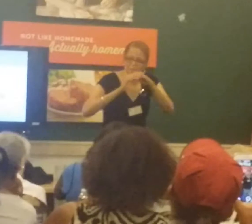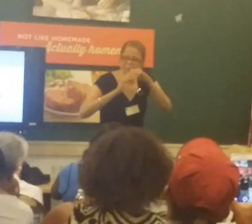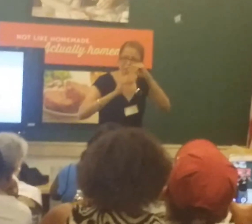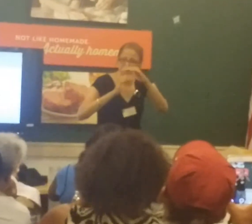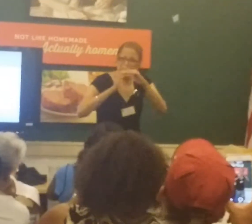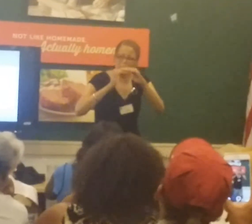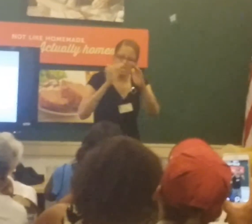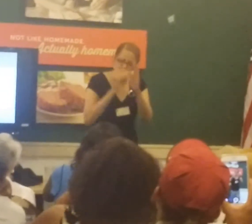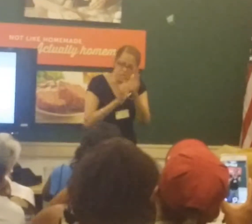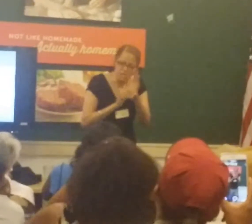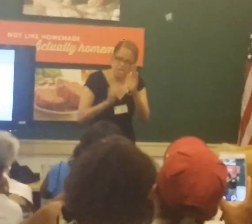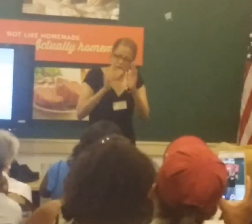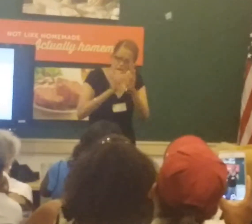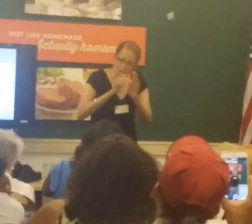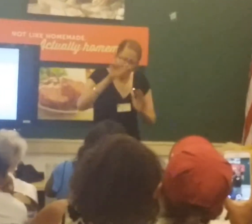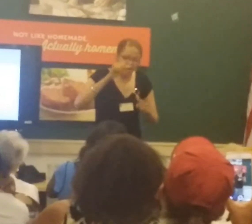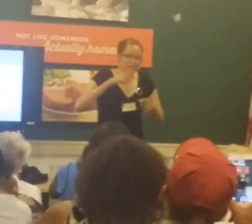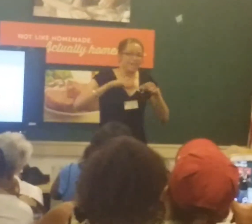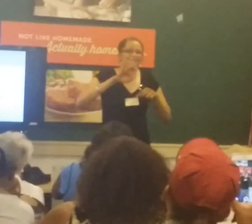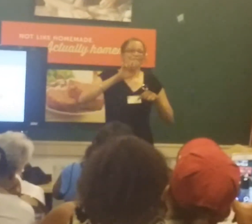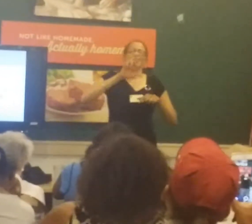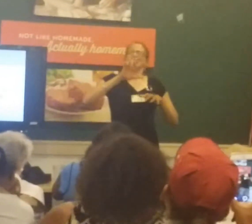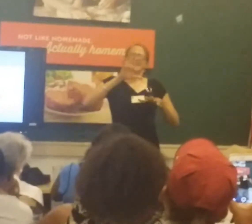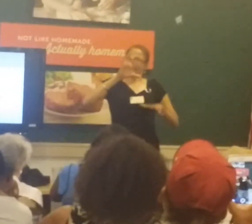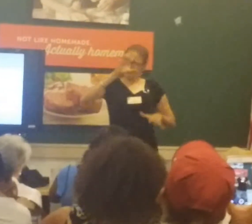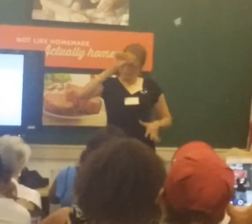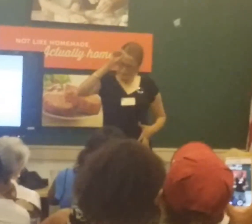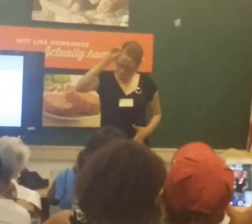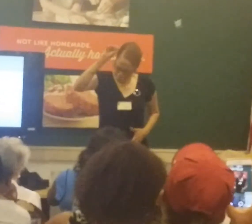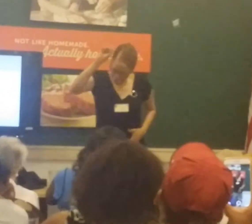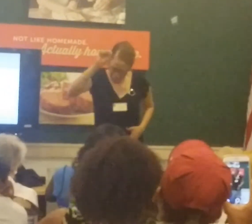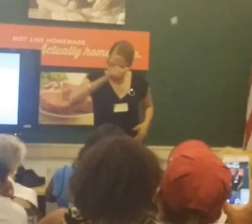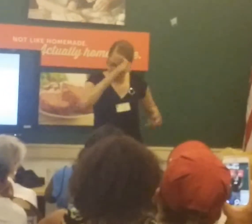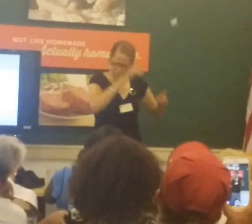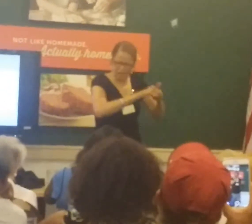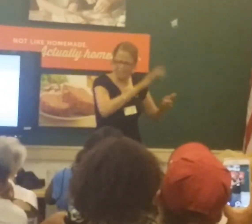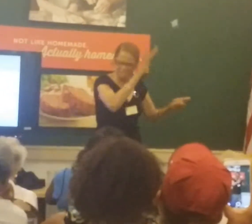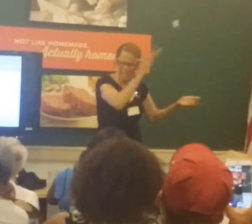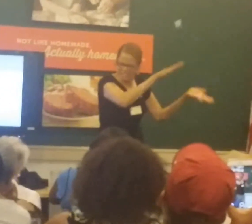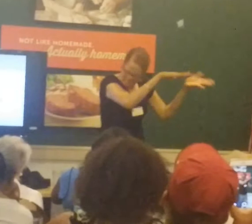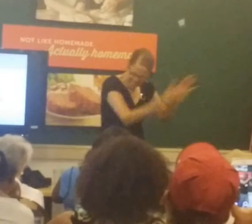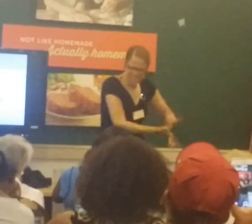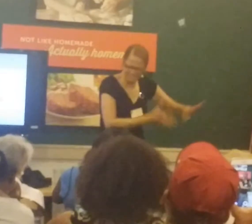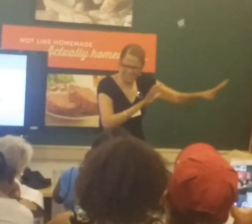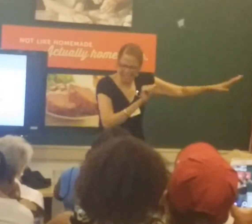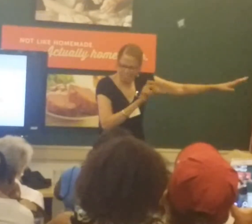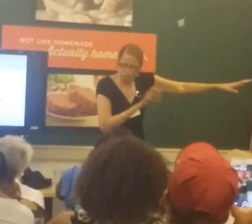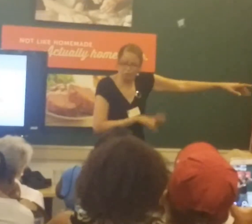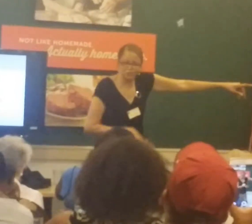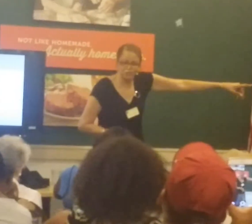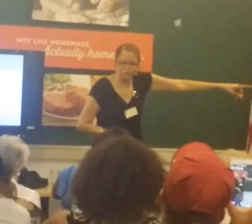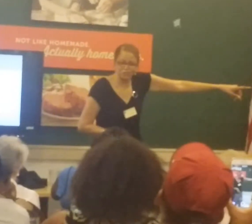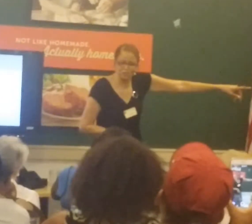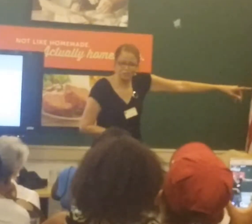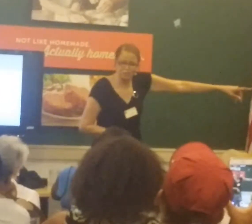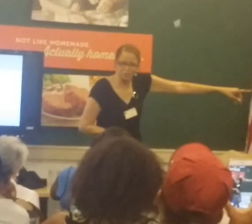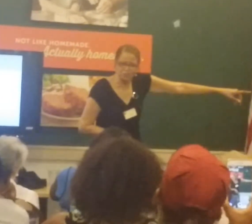it was building. And it kept building. And that fear, I had to conquer it. I thought about my dad during that